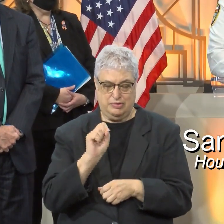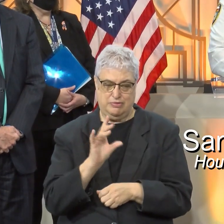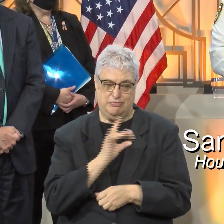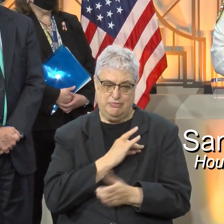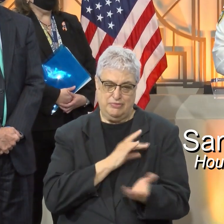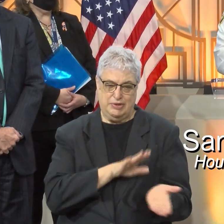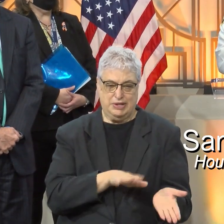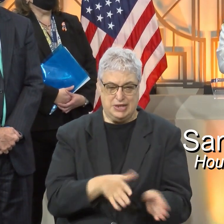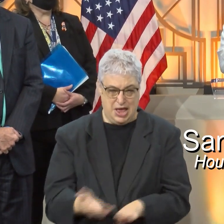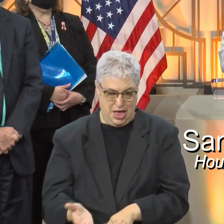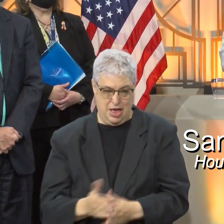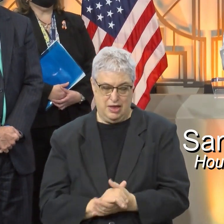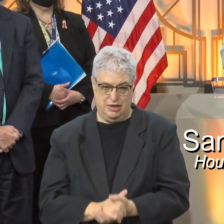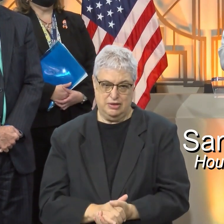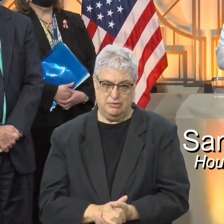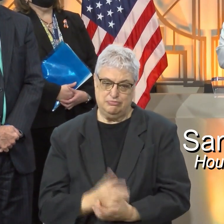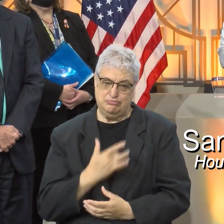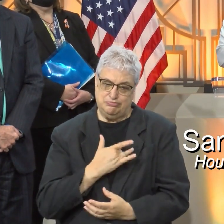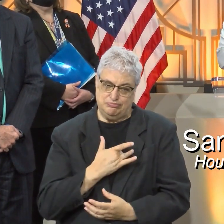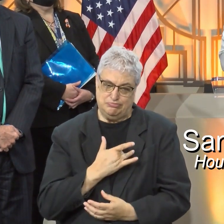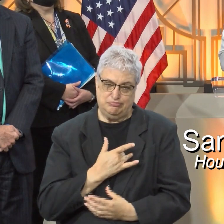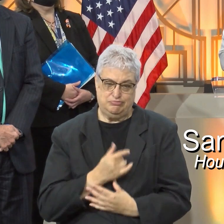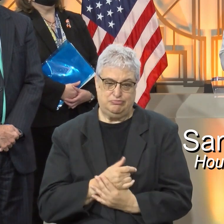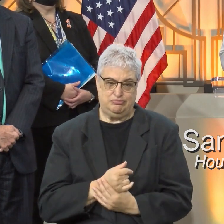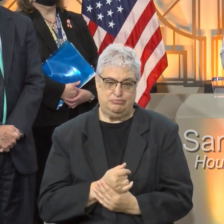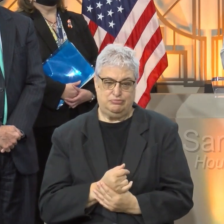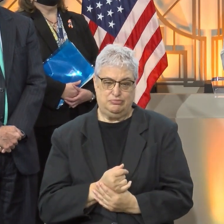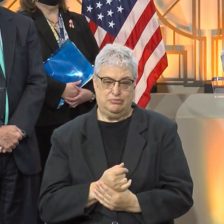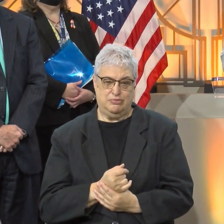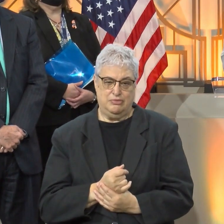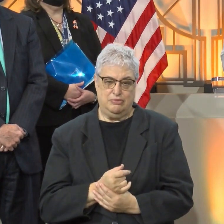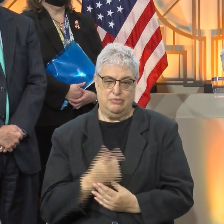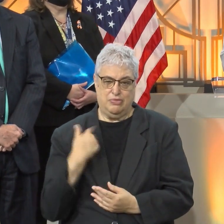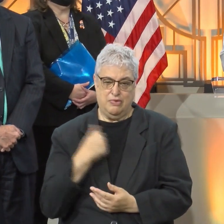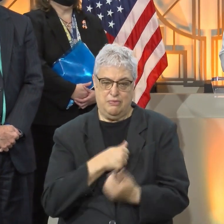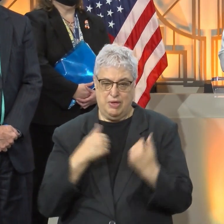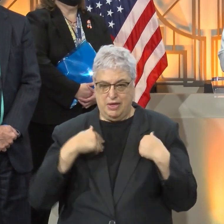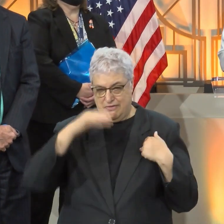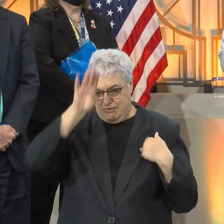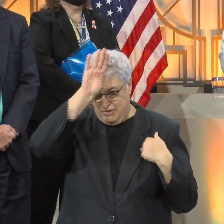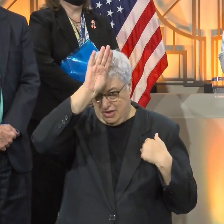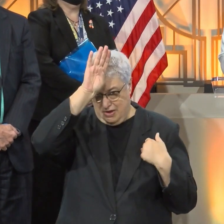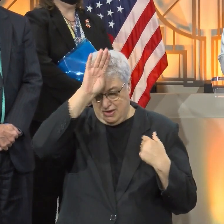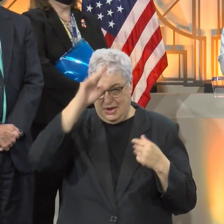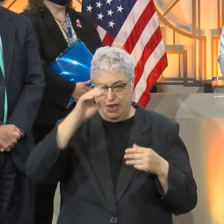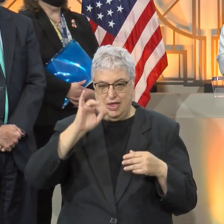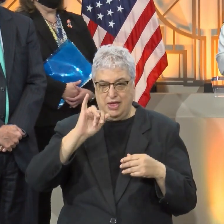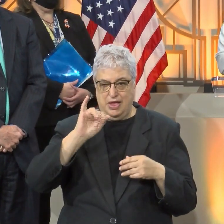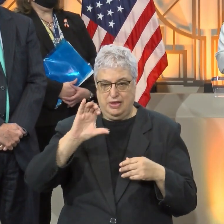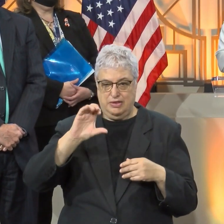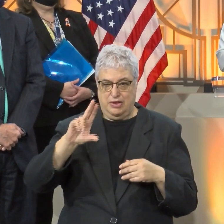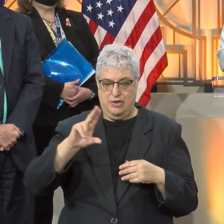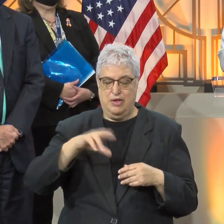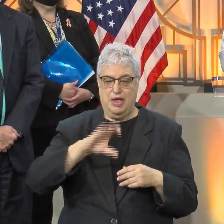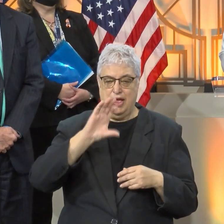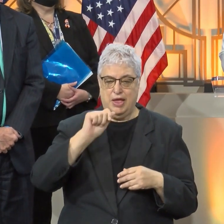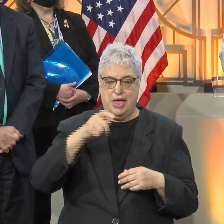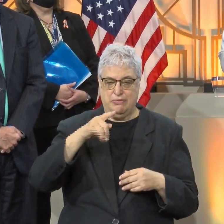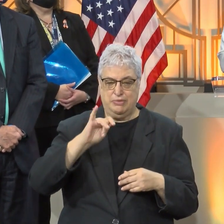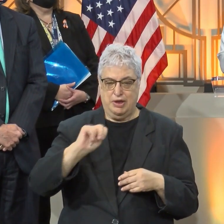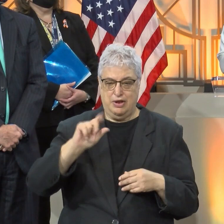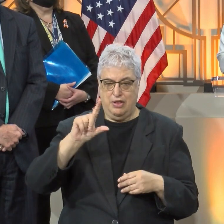virus. We also have a firefighter that's in intensive care right now. Captain Lucio is